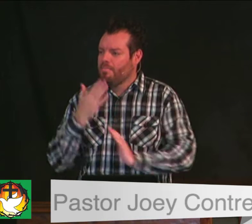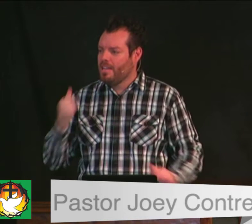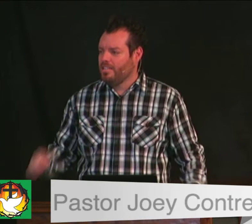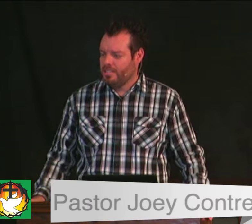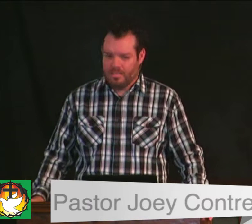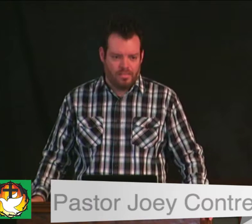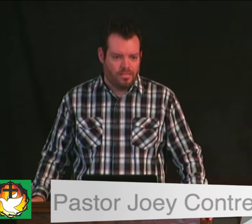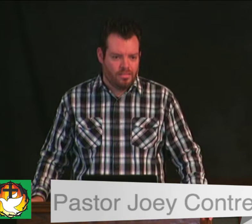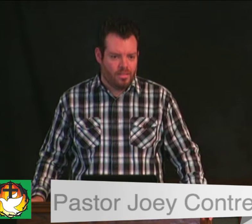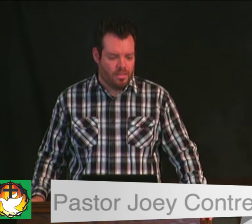better.